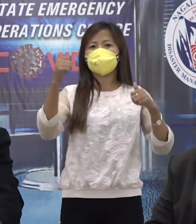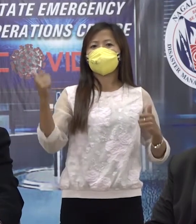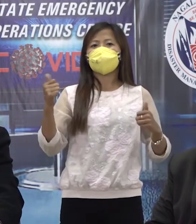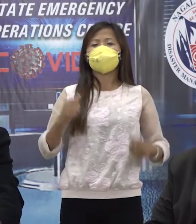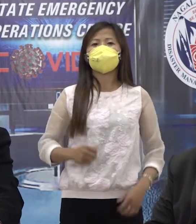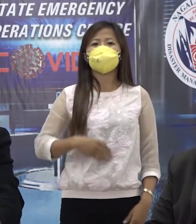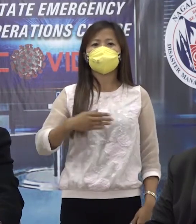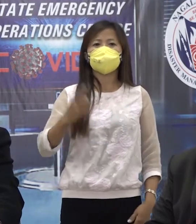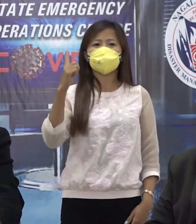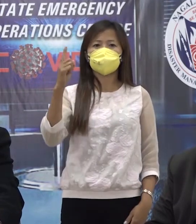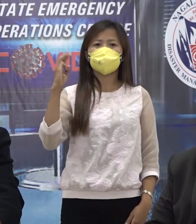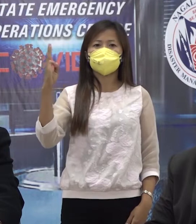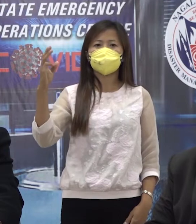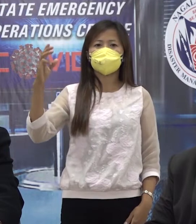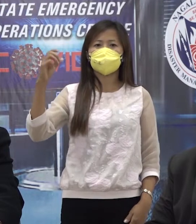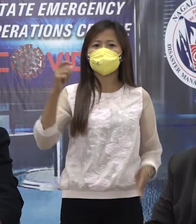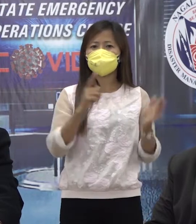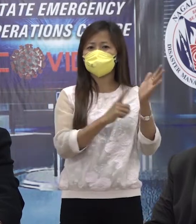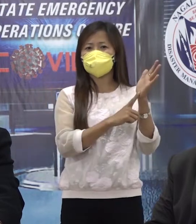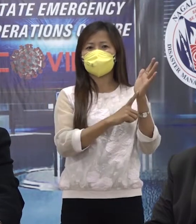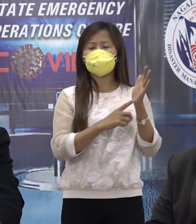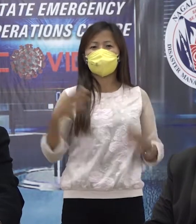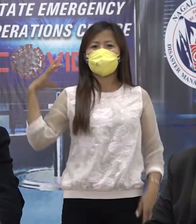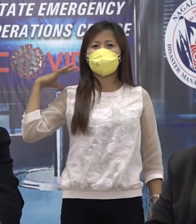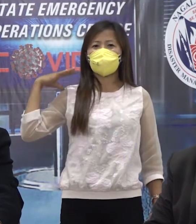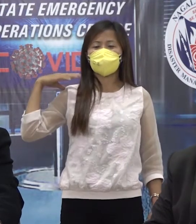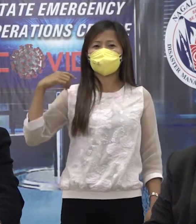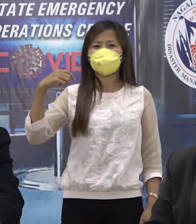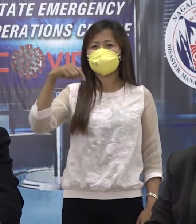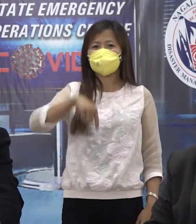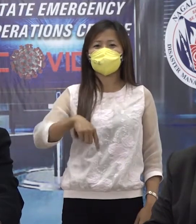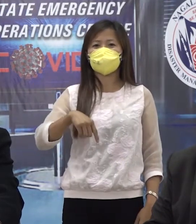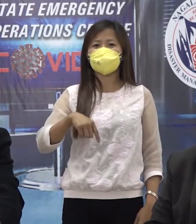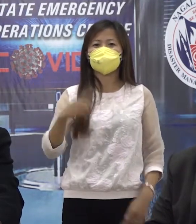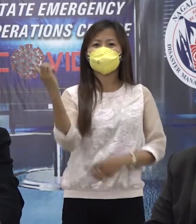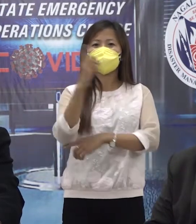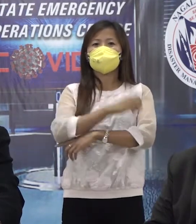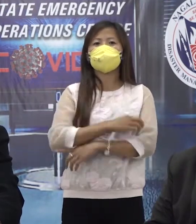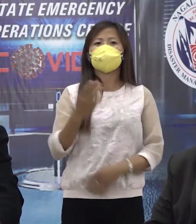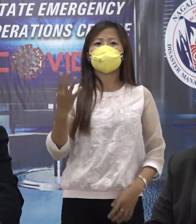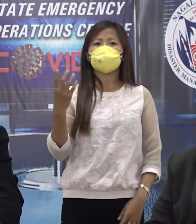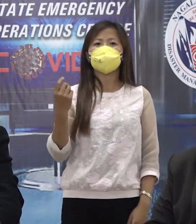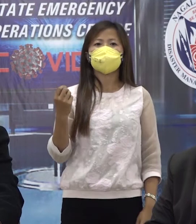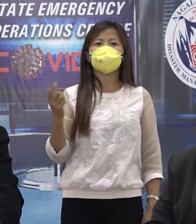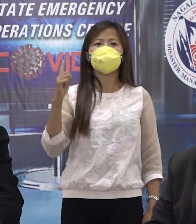the remaining 13 samples are awaited. Today, a total of